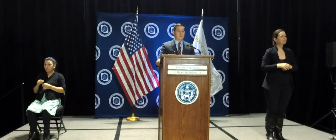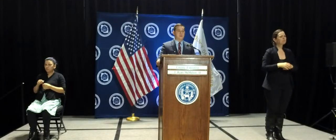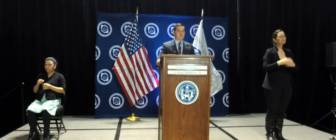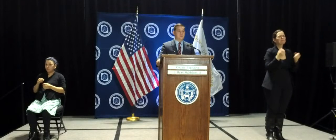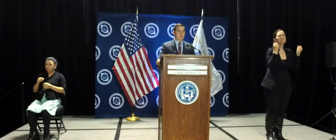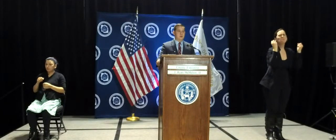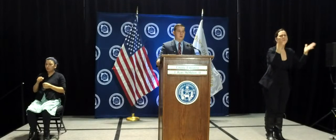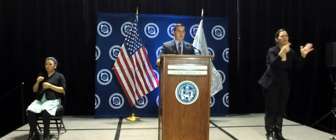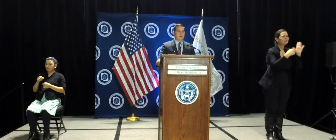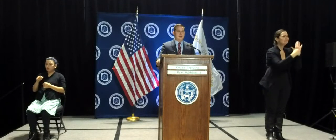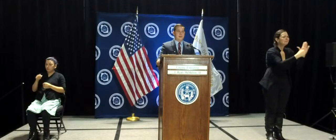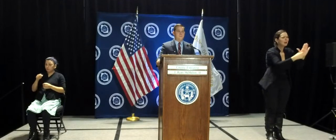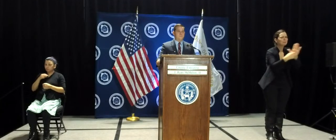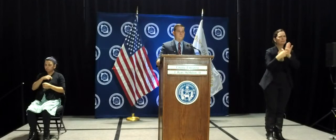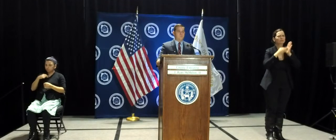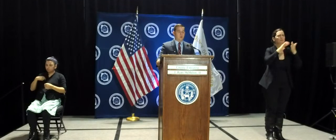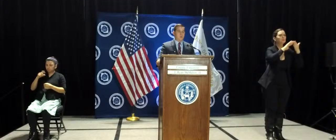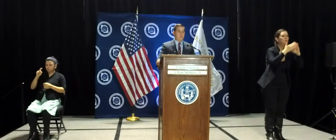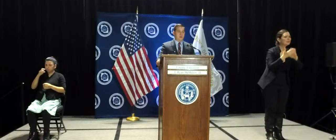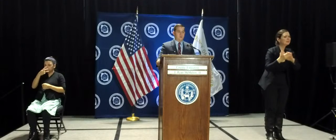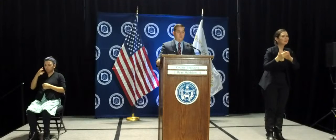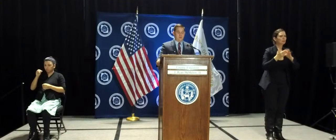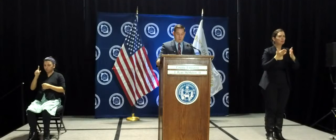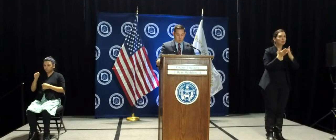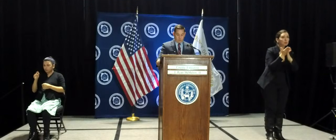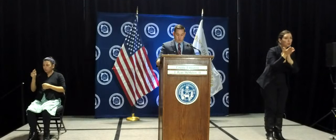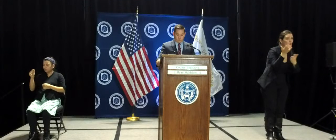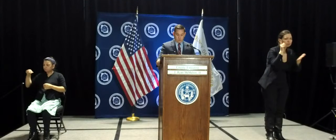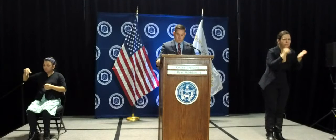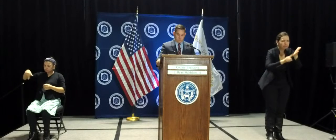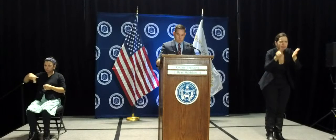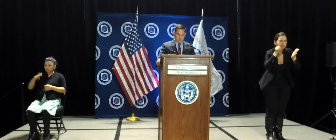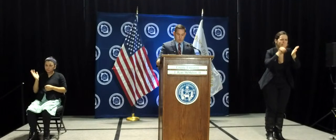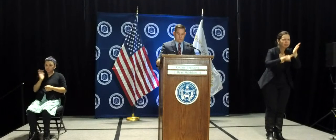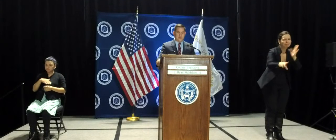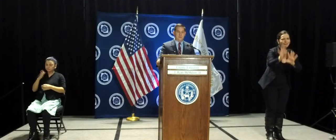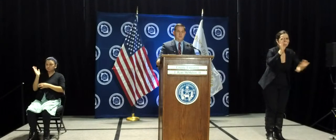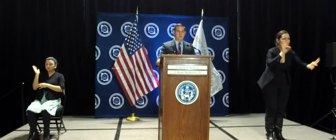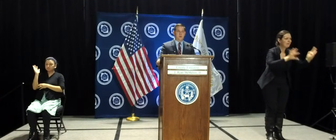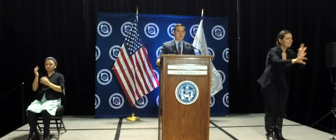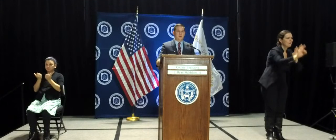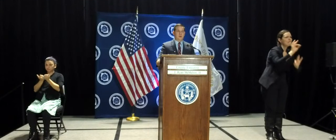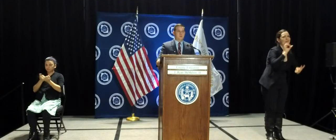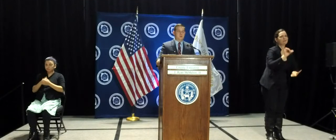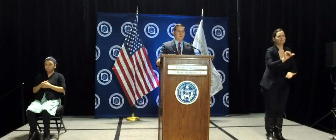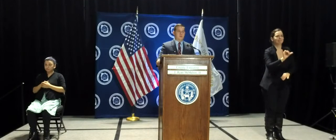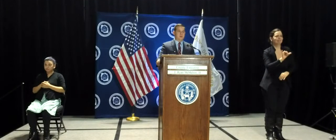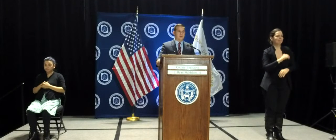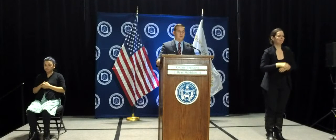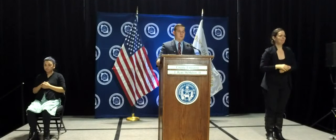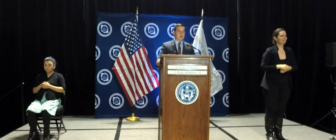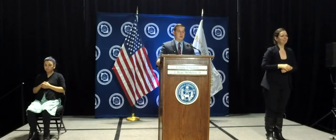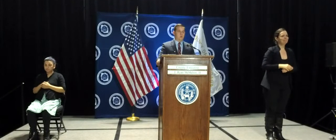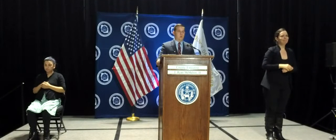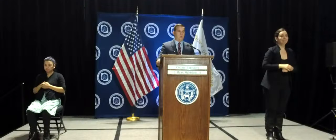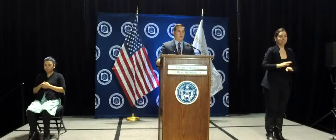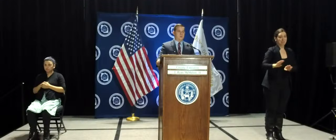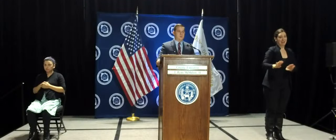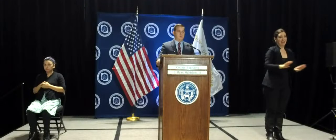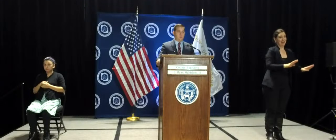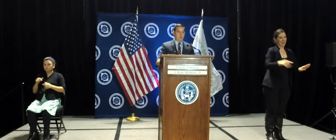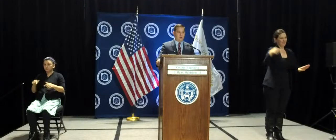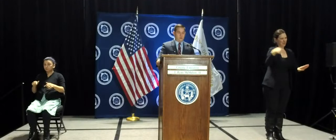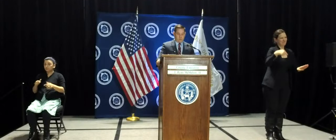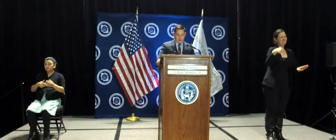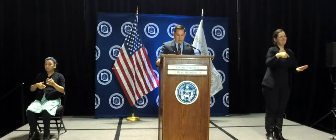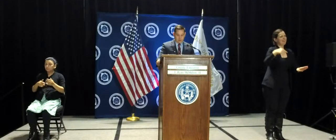our investigations that are behavior that's very normal in normal times, but it's behavior that can get you sick or worse